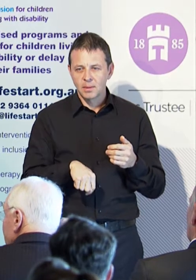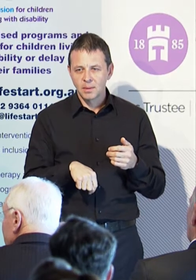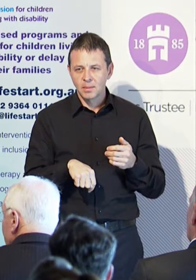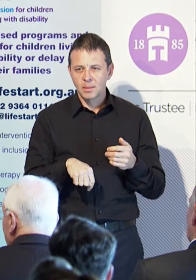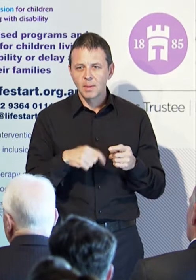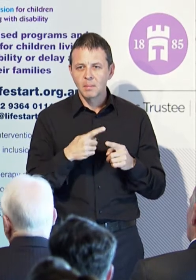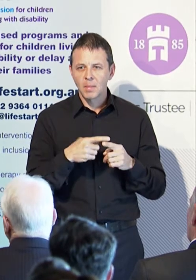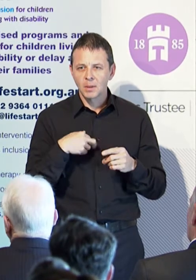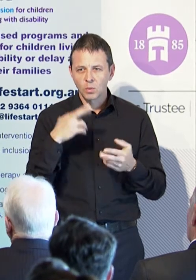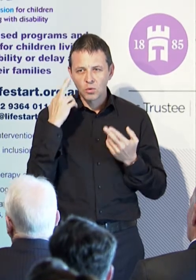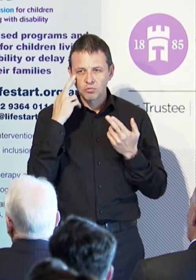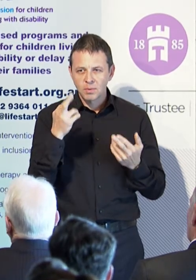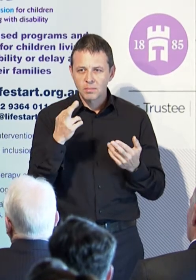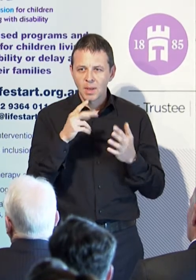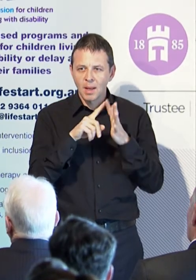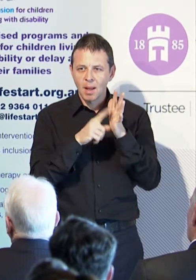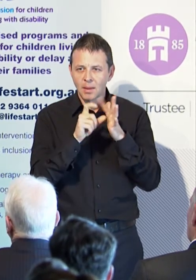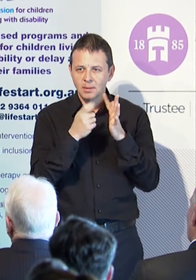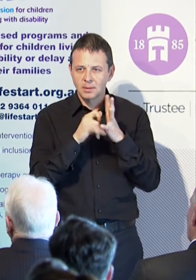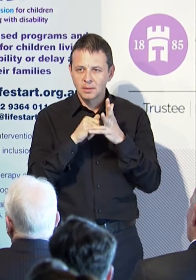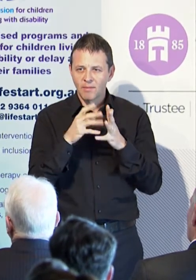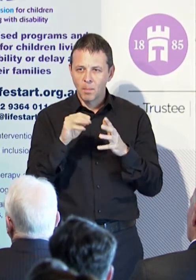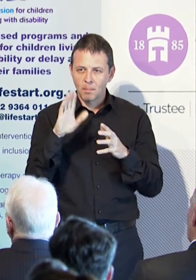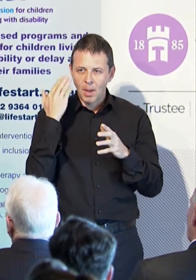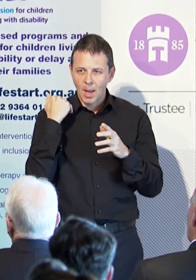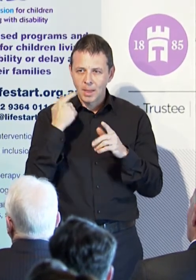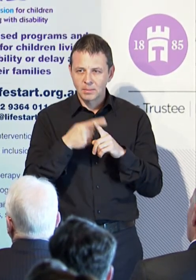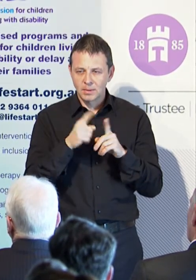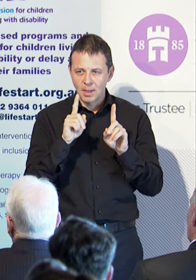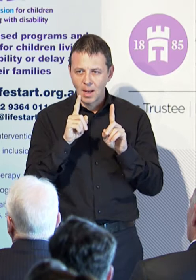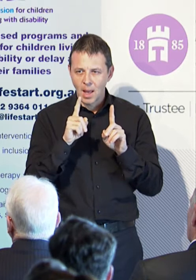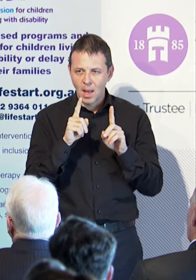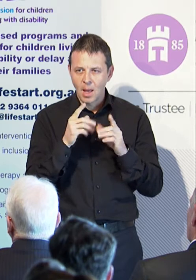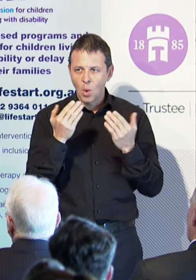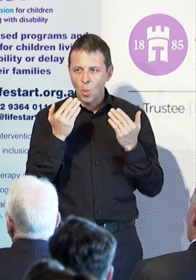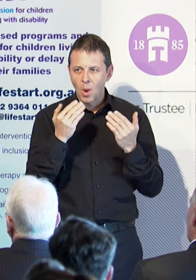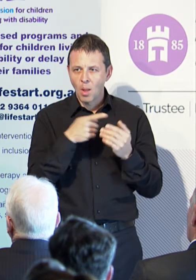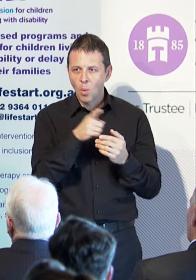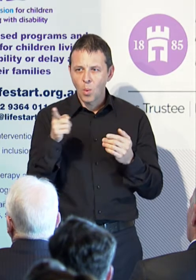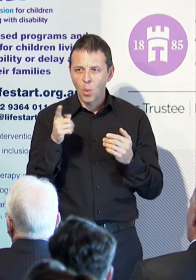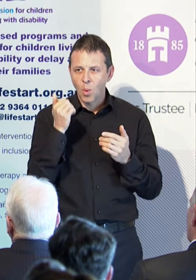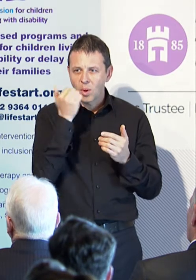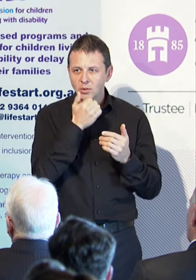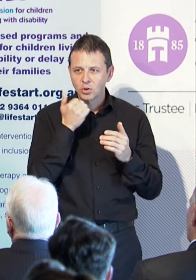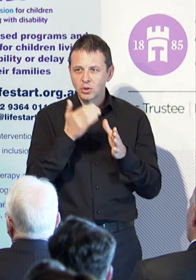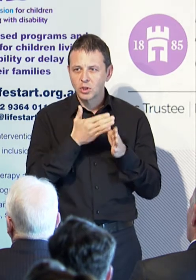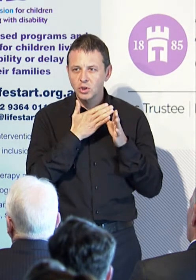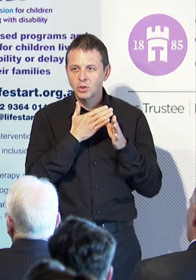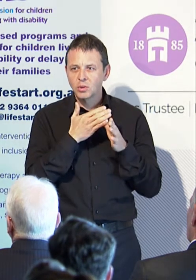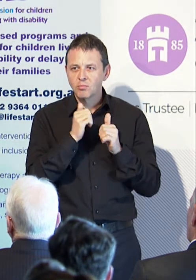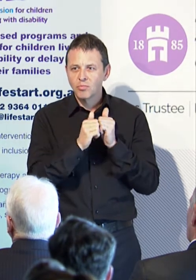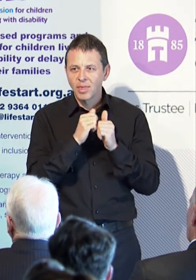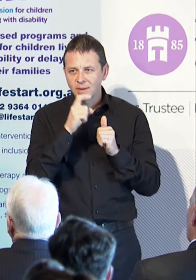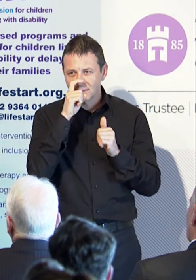pay respects now to elders past and present, and welcome all my Indigenous brothers and sisters here today and my non-Indigenous brothers